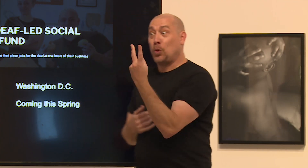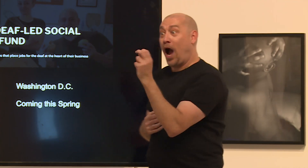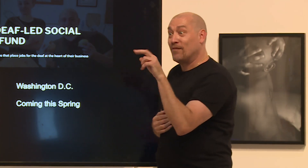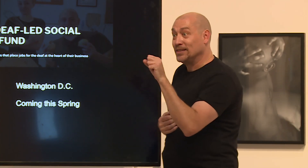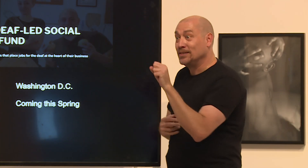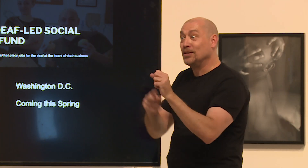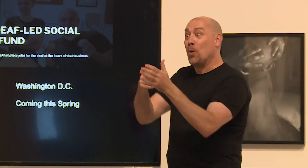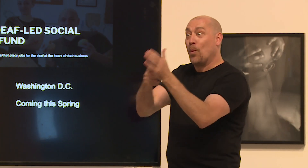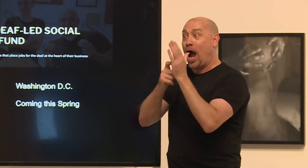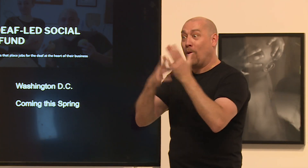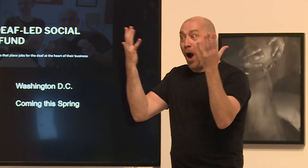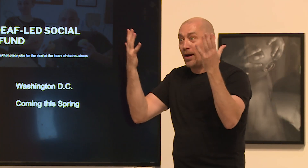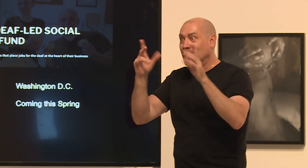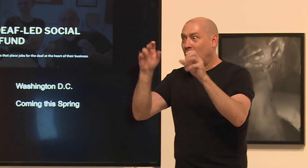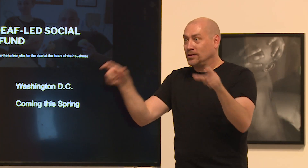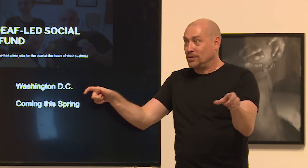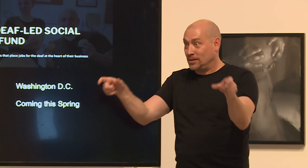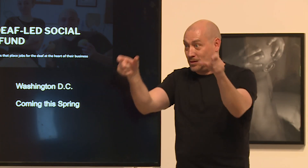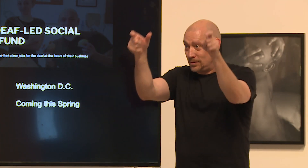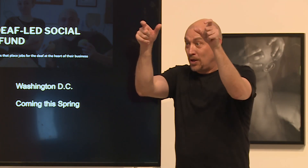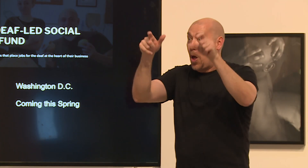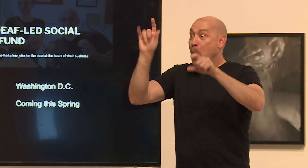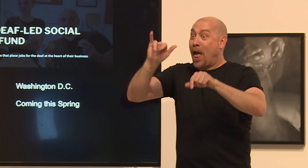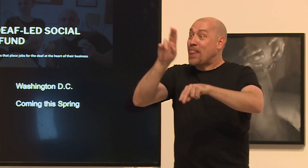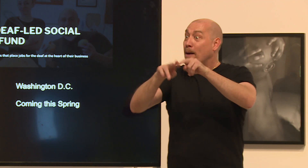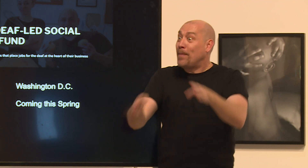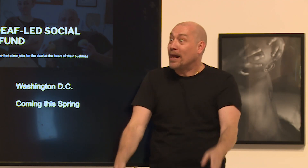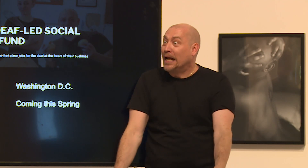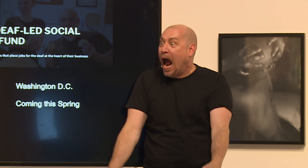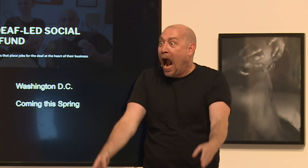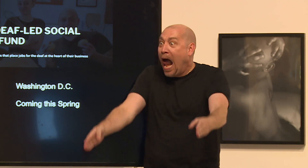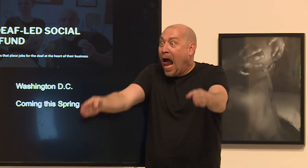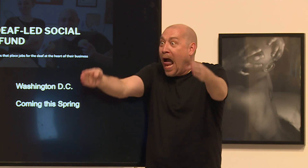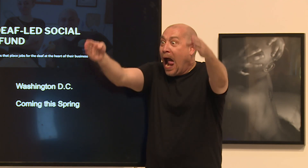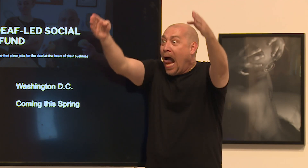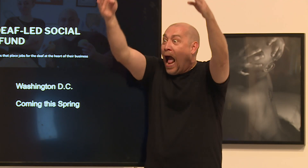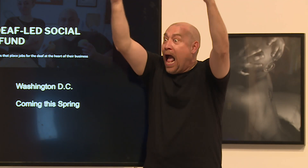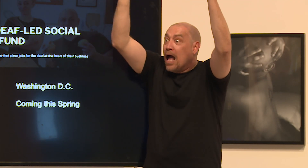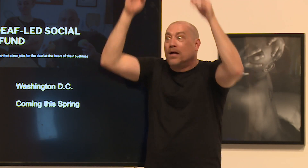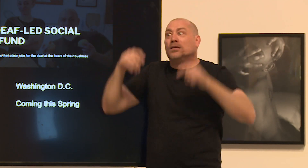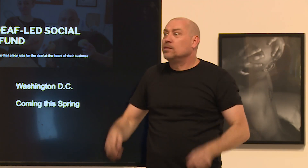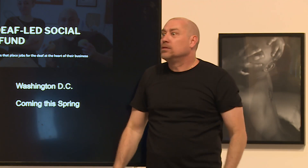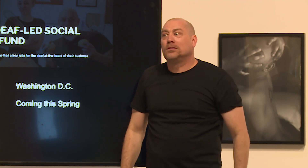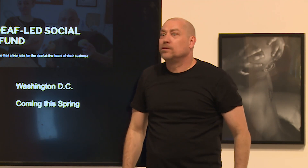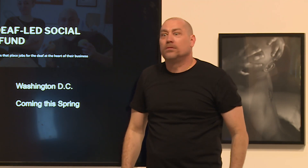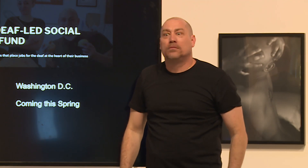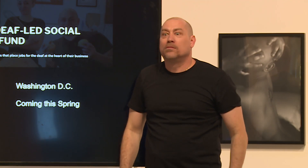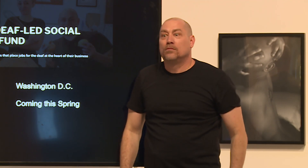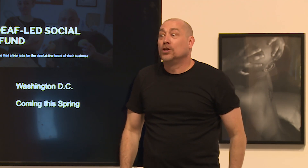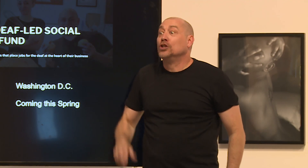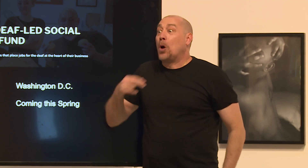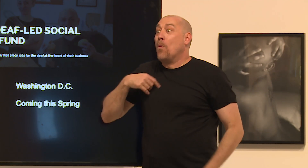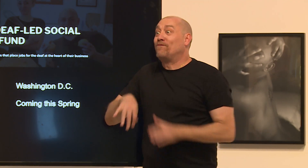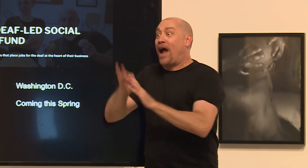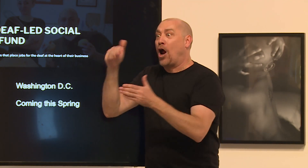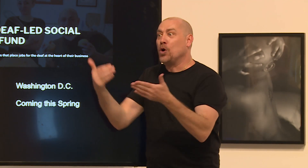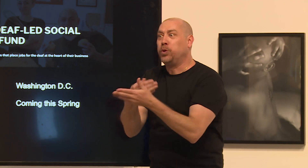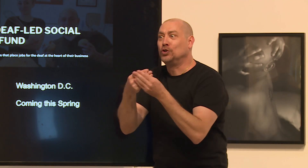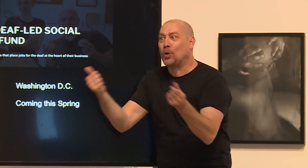1. We have 2 ovens, 2 vents. And these are not going to be designed